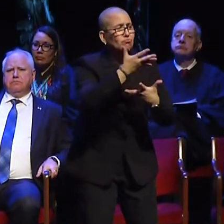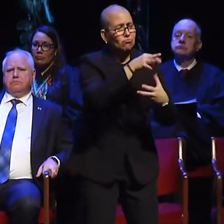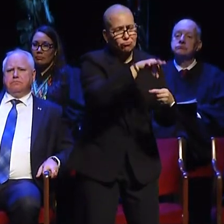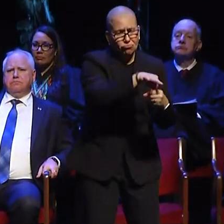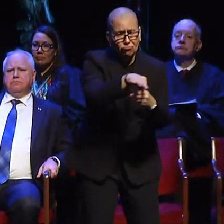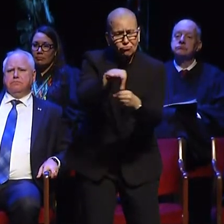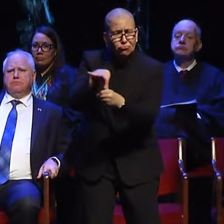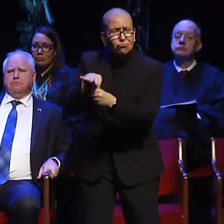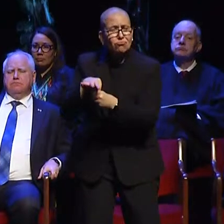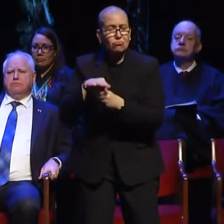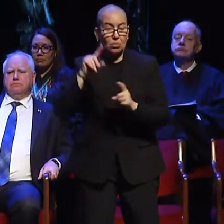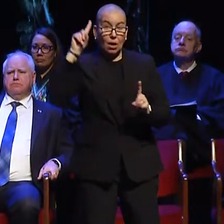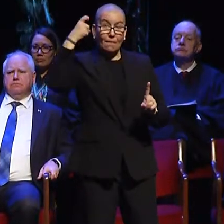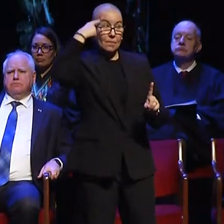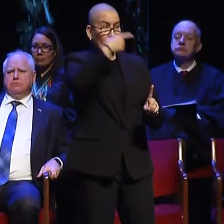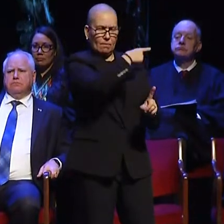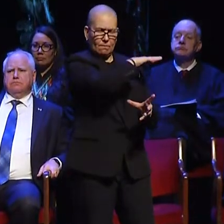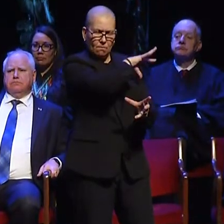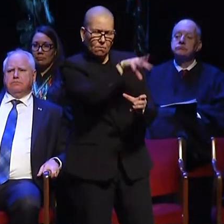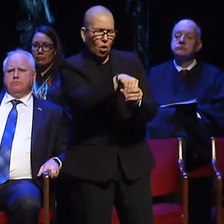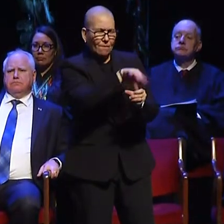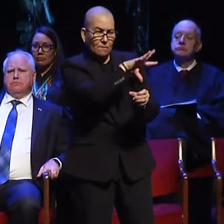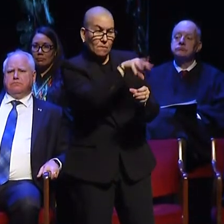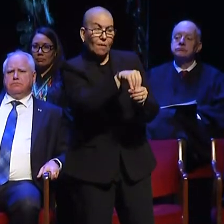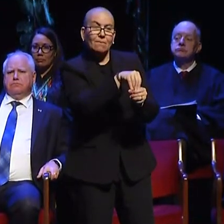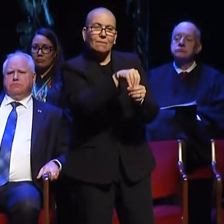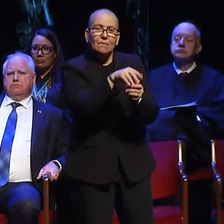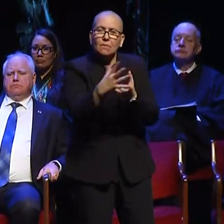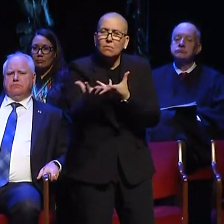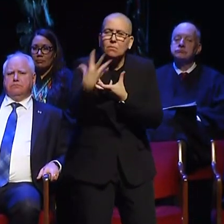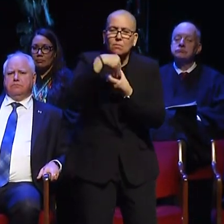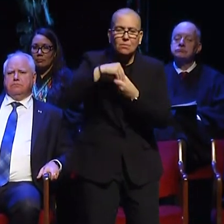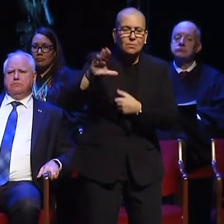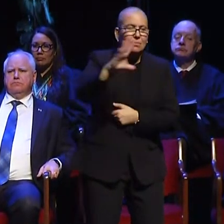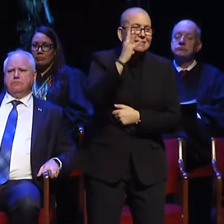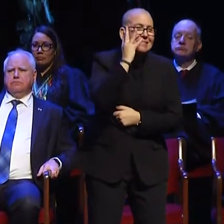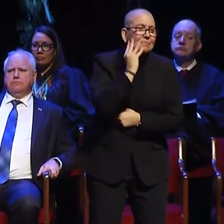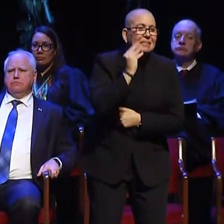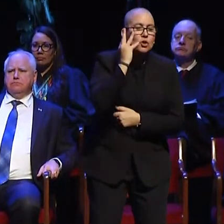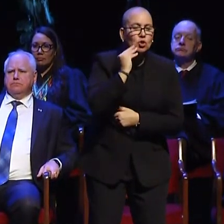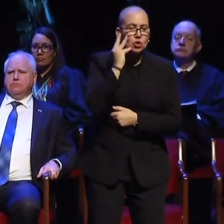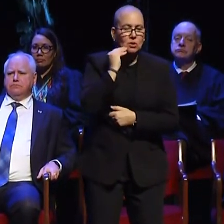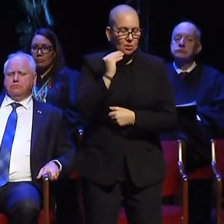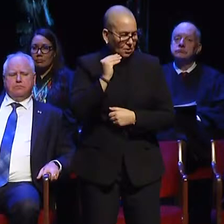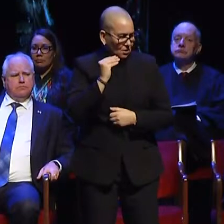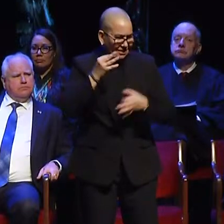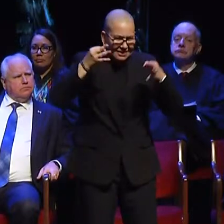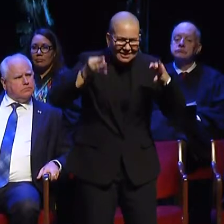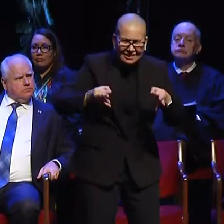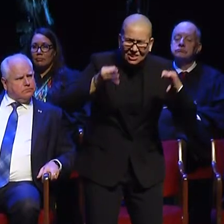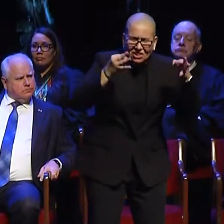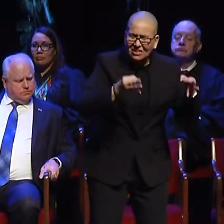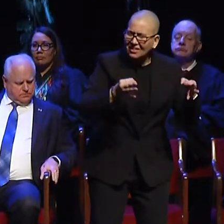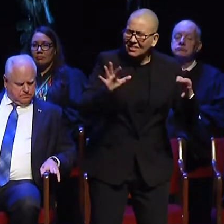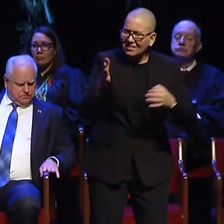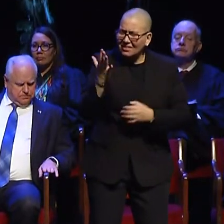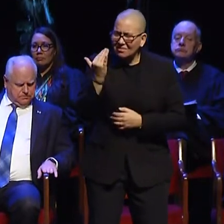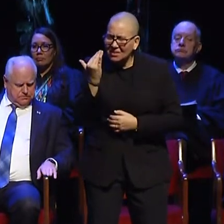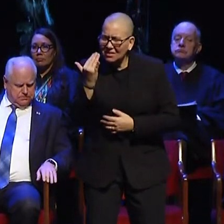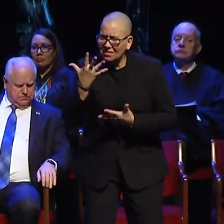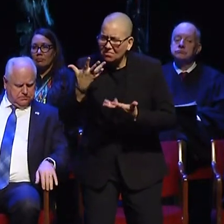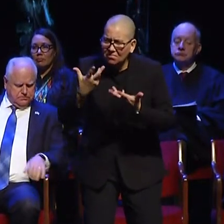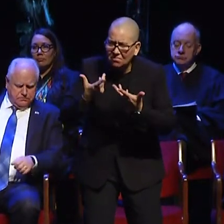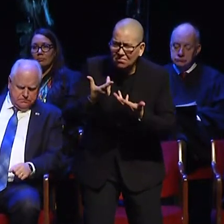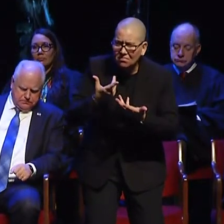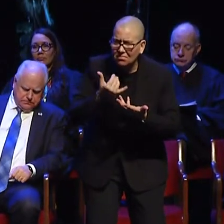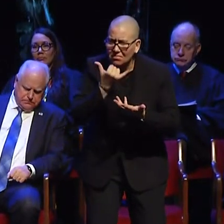with lived experience at the decision-making table to tell us what they need. From young women